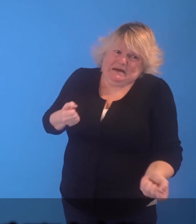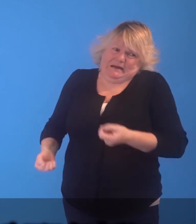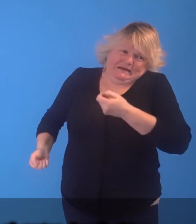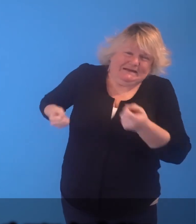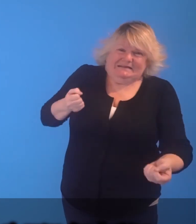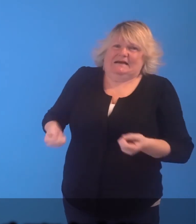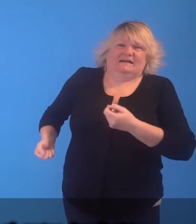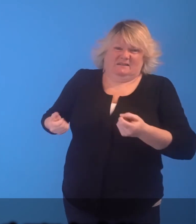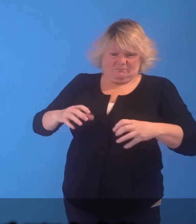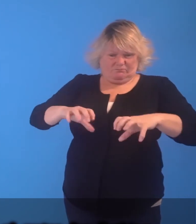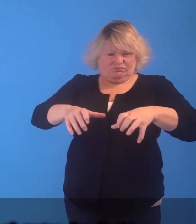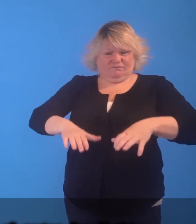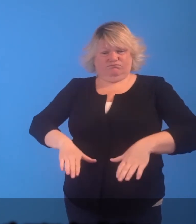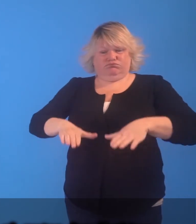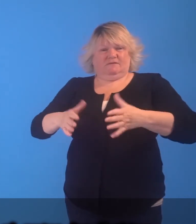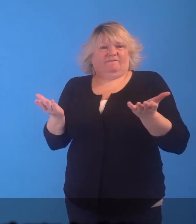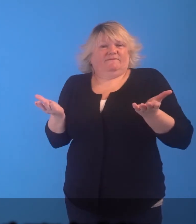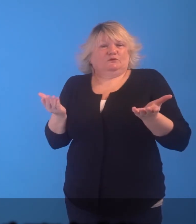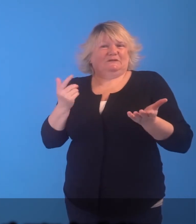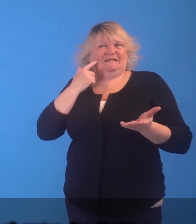a peaceful afternoon reading.